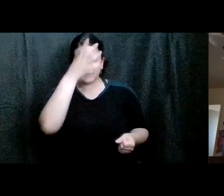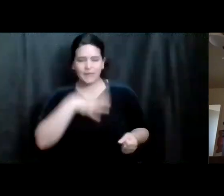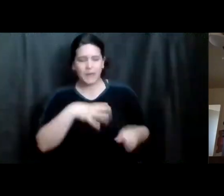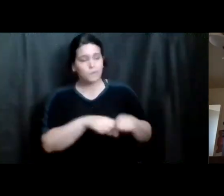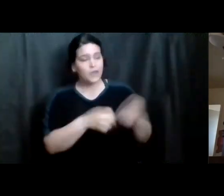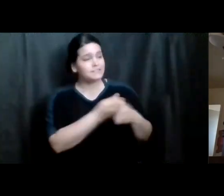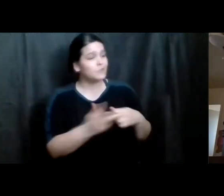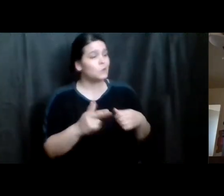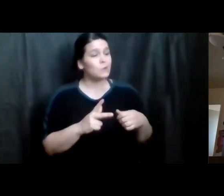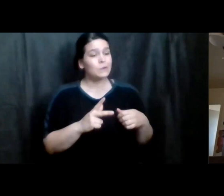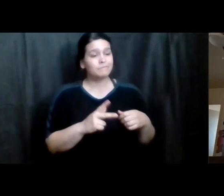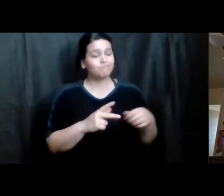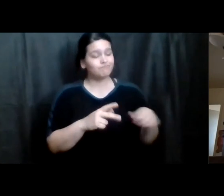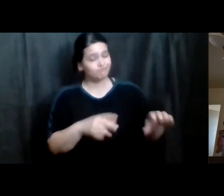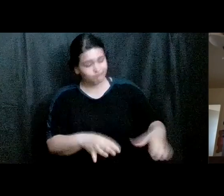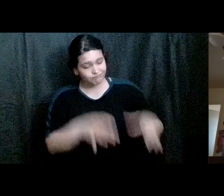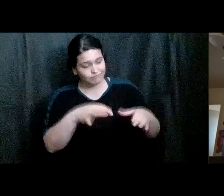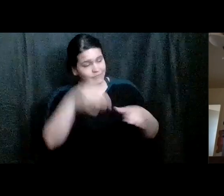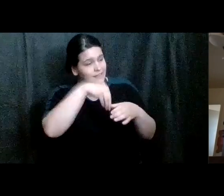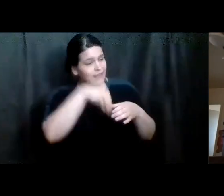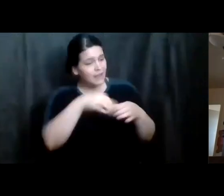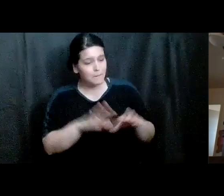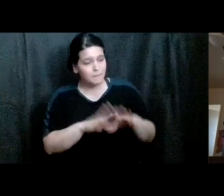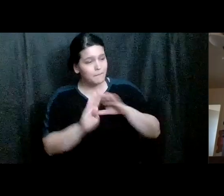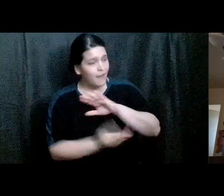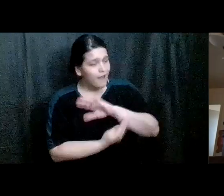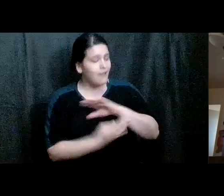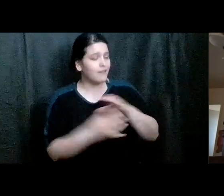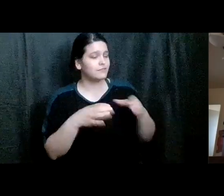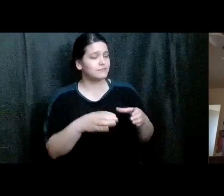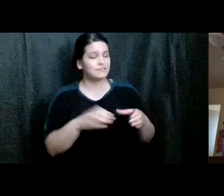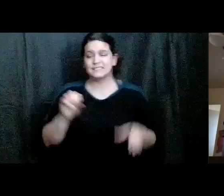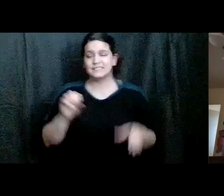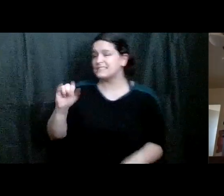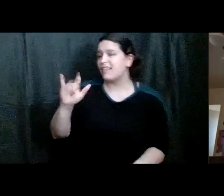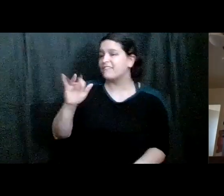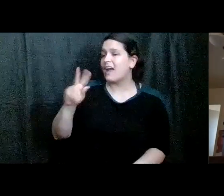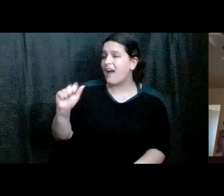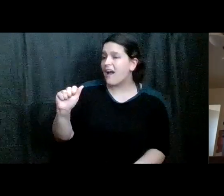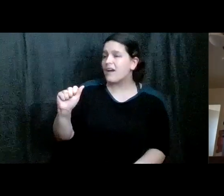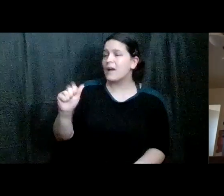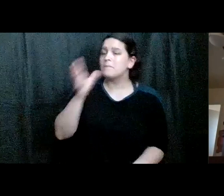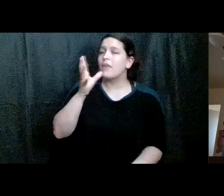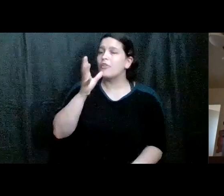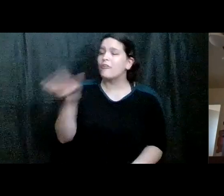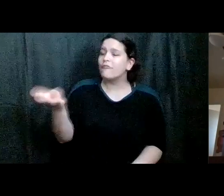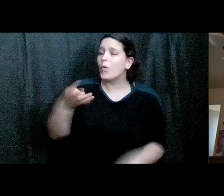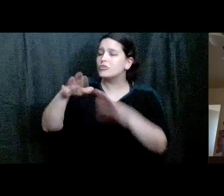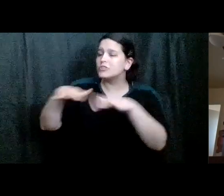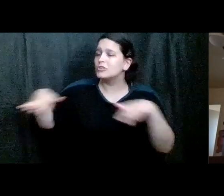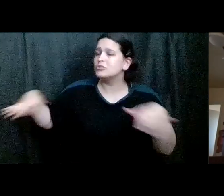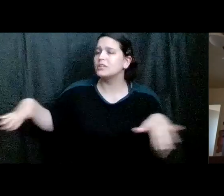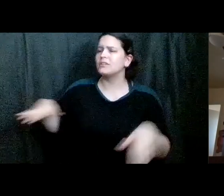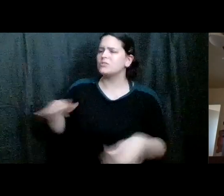inside a bag. And Sylvia, a mother of four garbed in color, whose strong voice carries her forward as a woman of